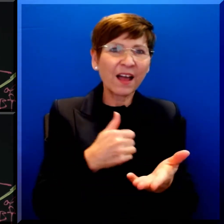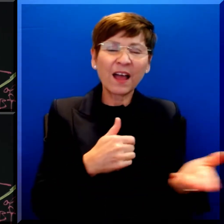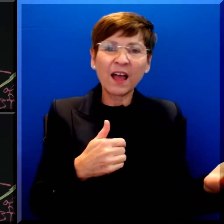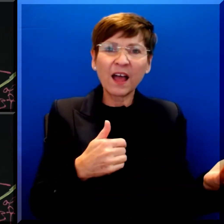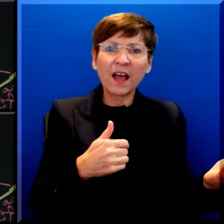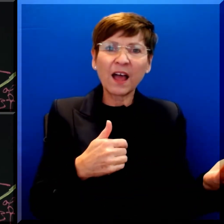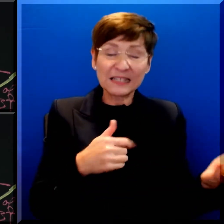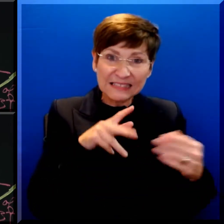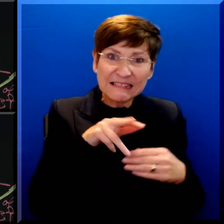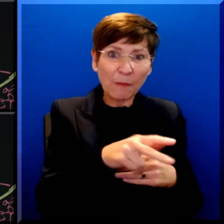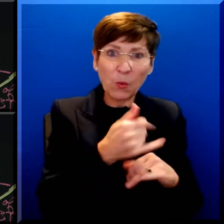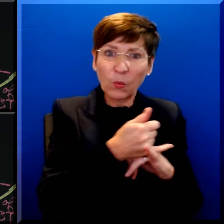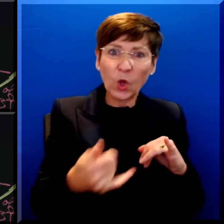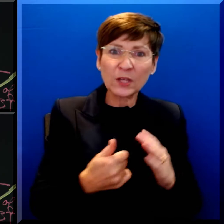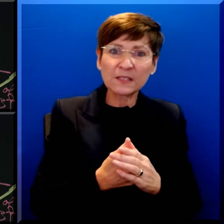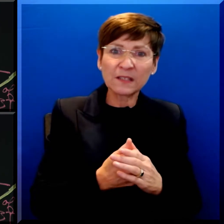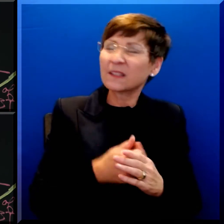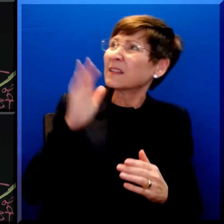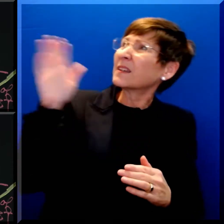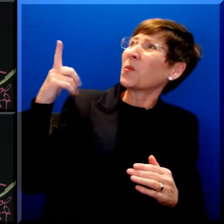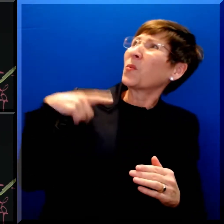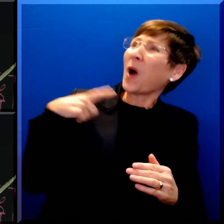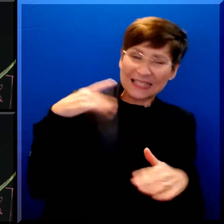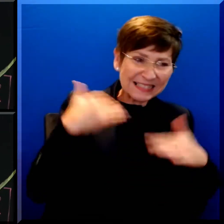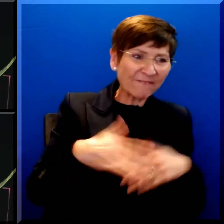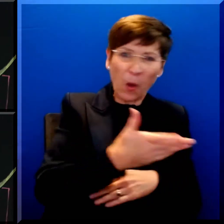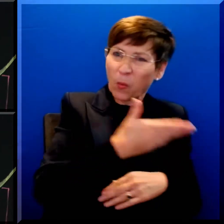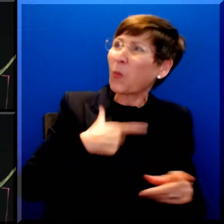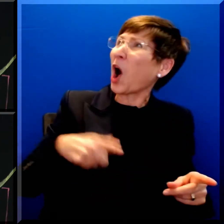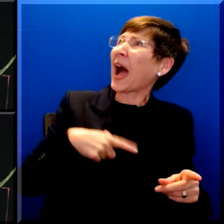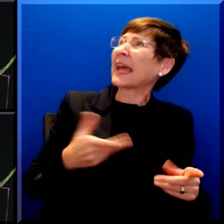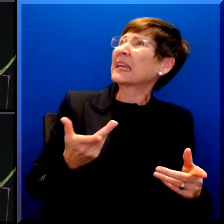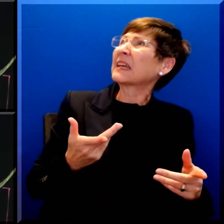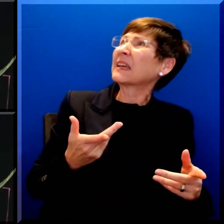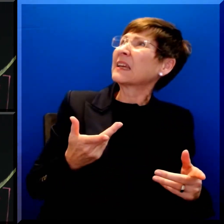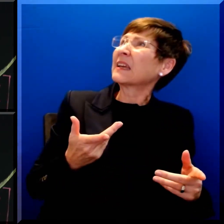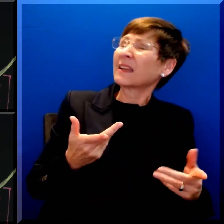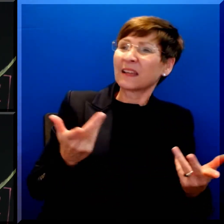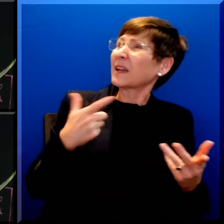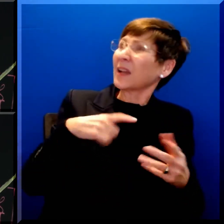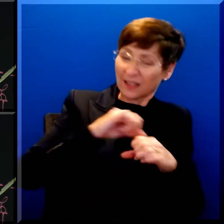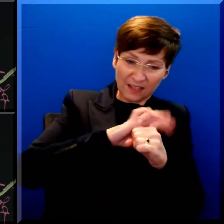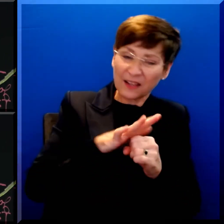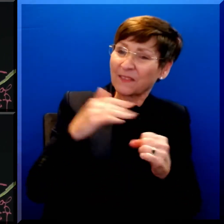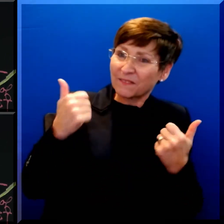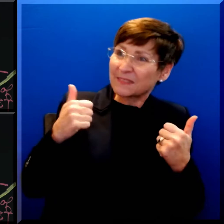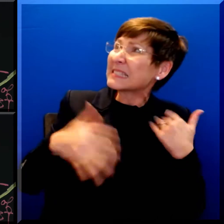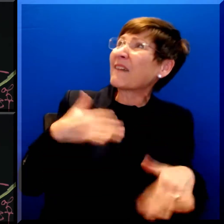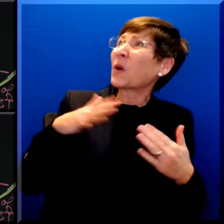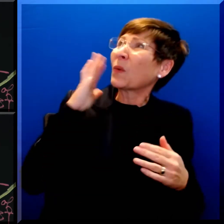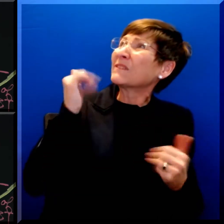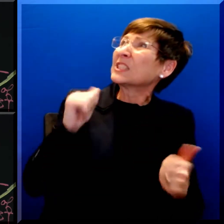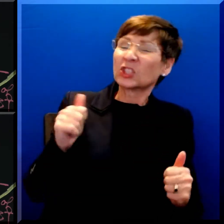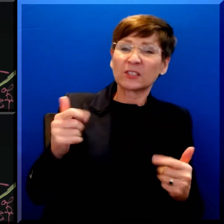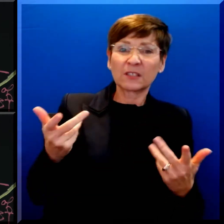rightly crying out. They're like, God, why? Why is this suffering and injustice going on? God, when are we going to get out of this? But listen to me. If